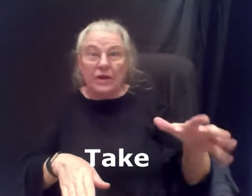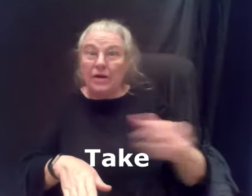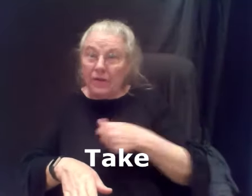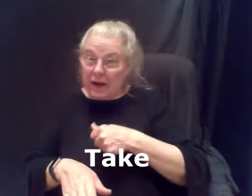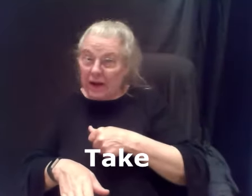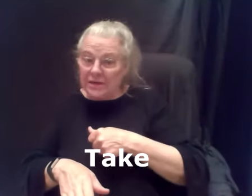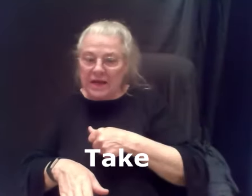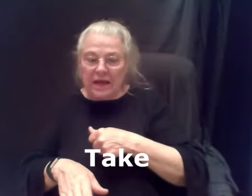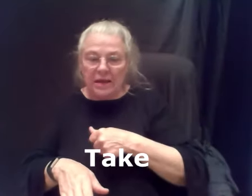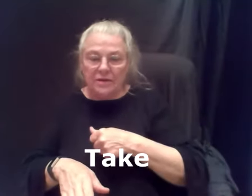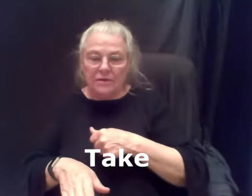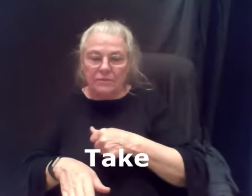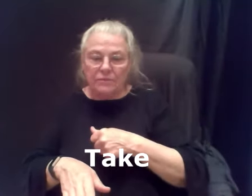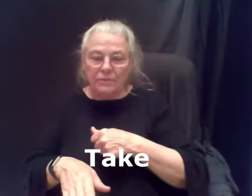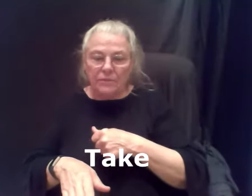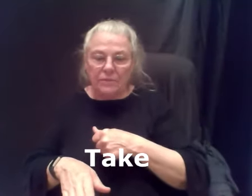and I take it.